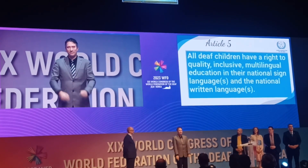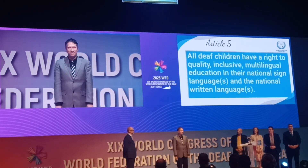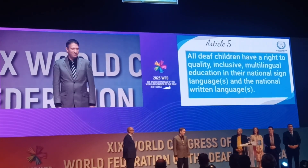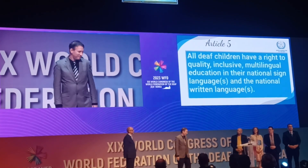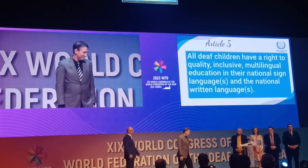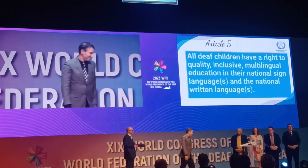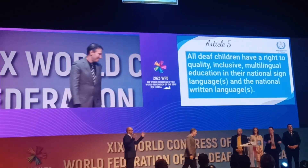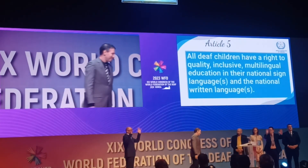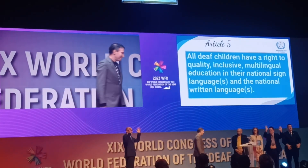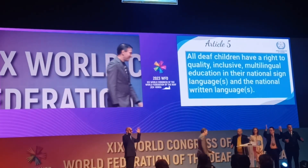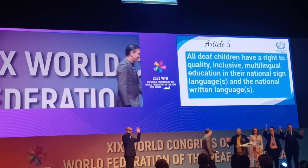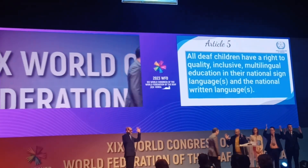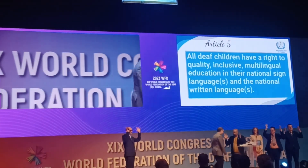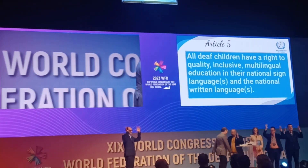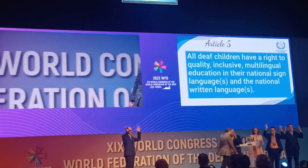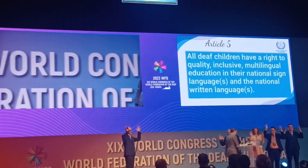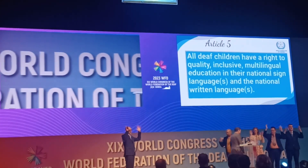Bilingual education.